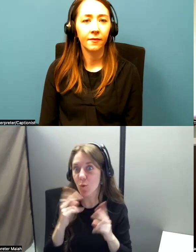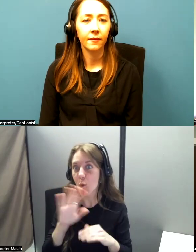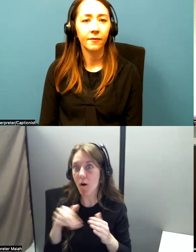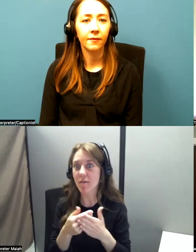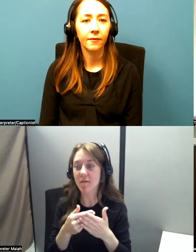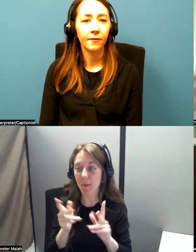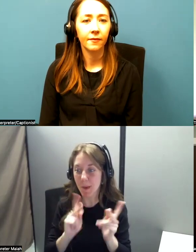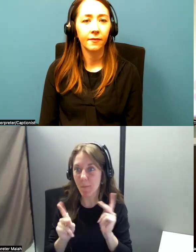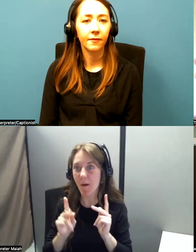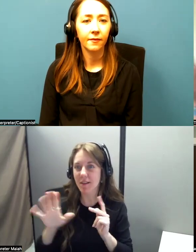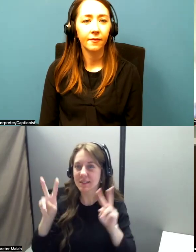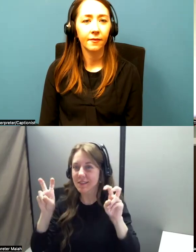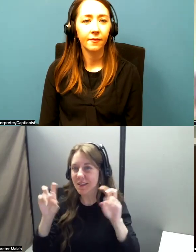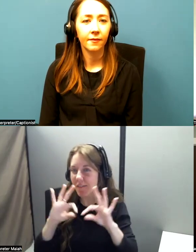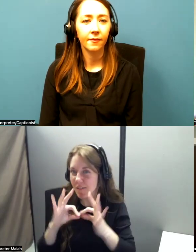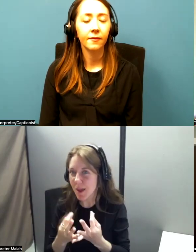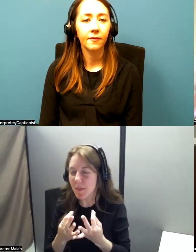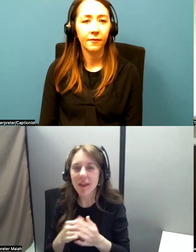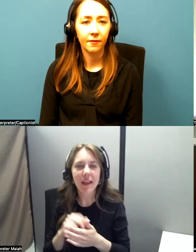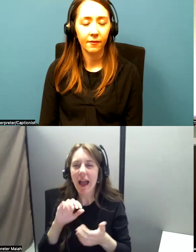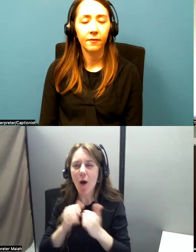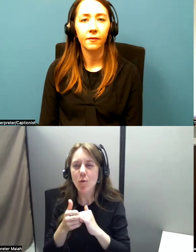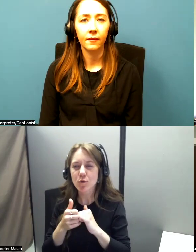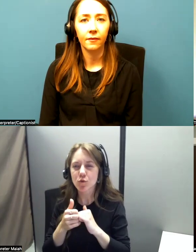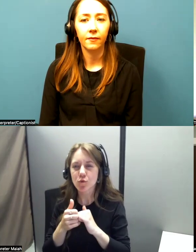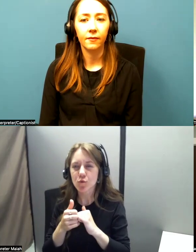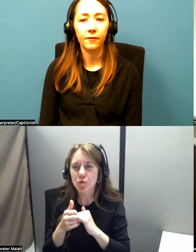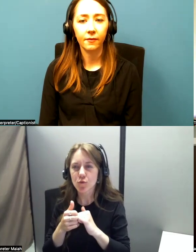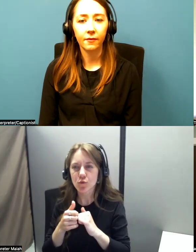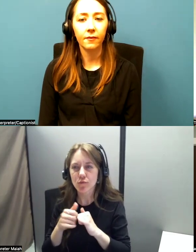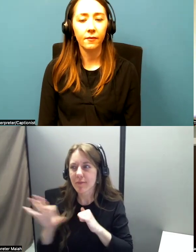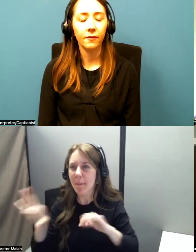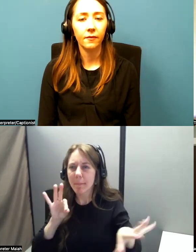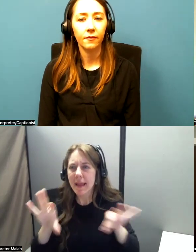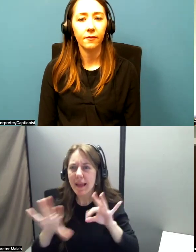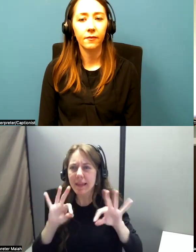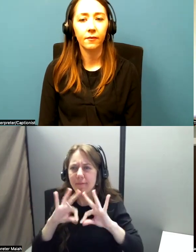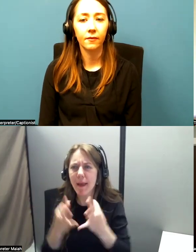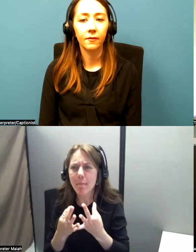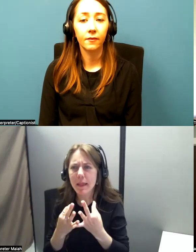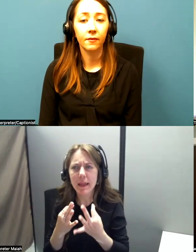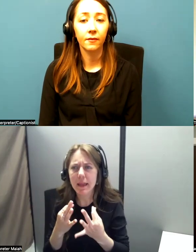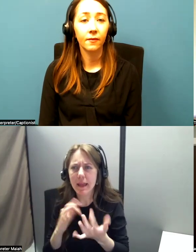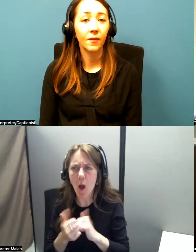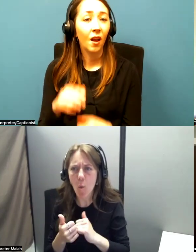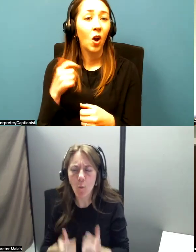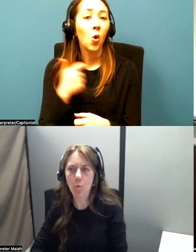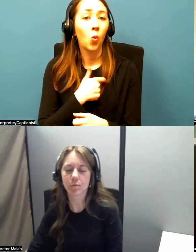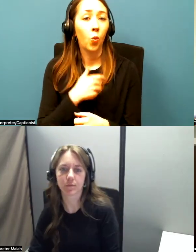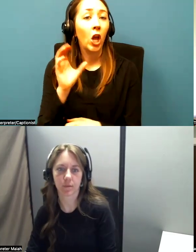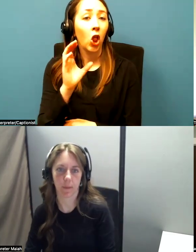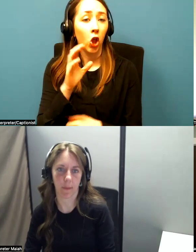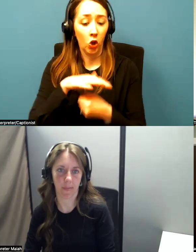pull them out, or how did you like cast for the family? We went local. So we